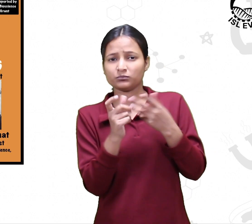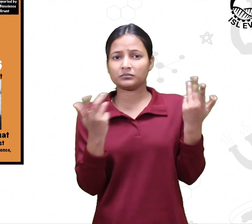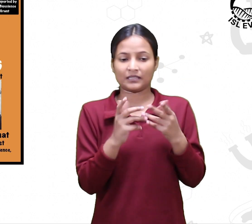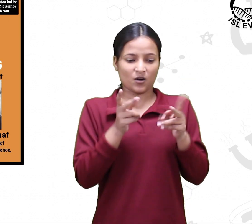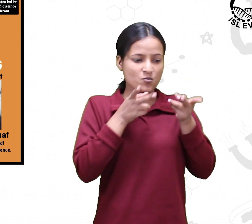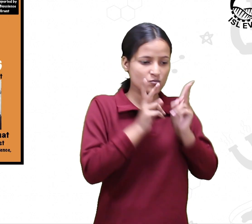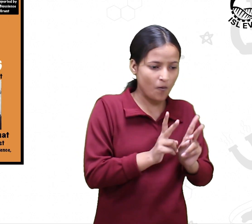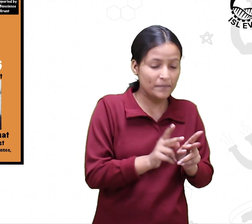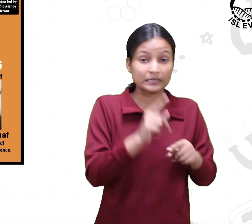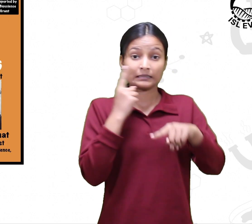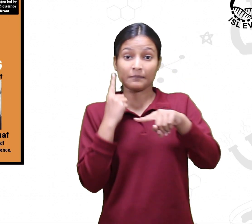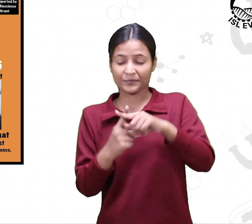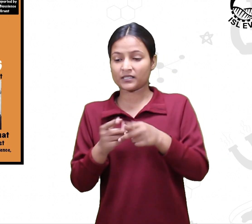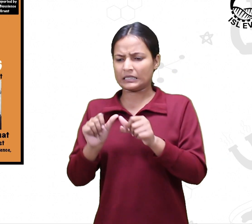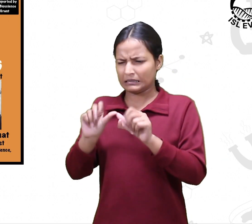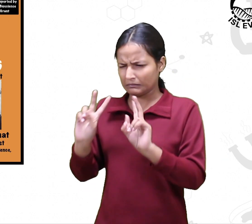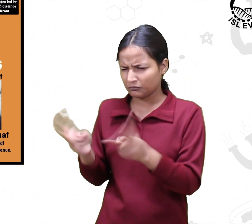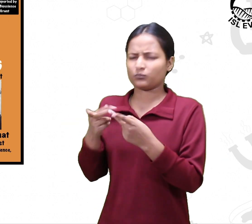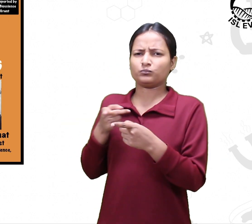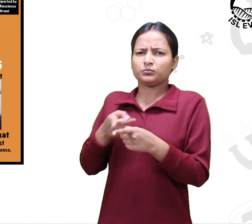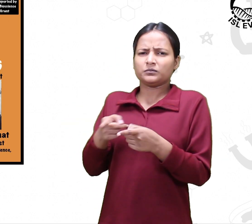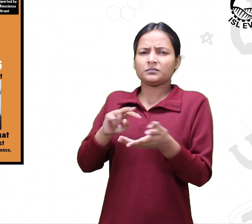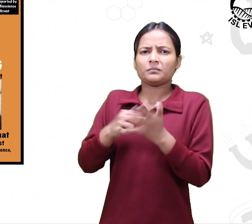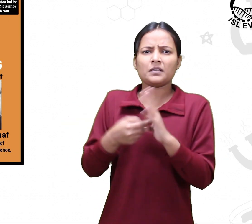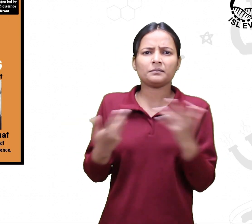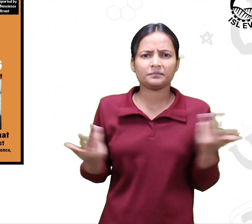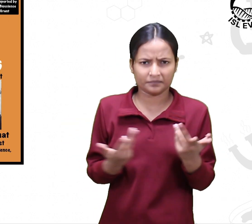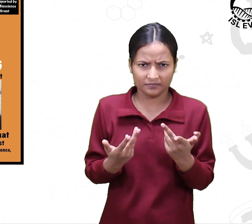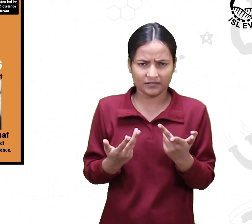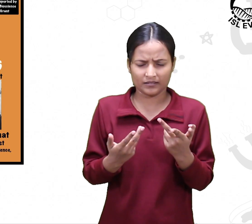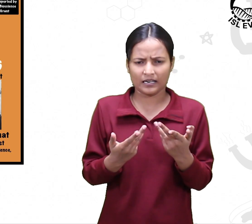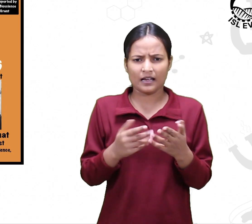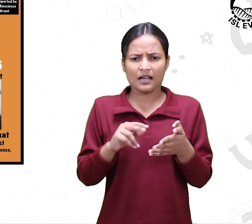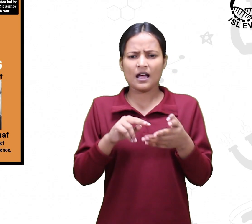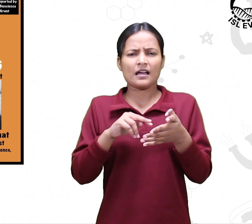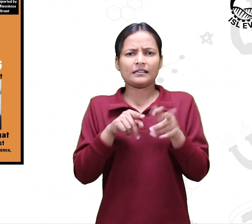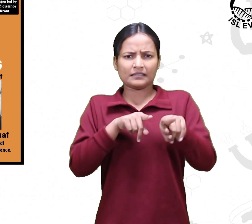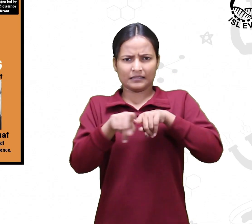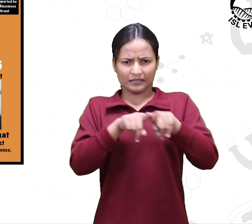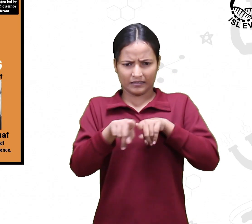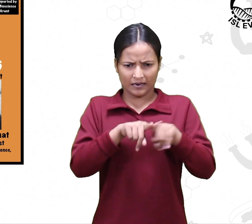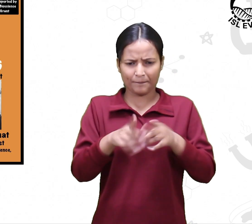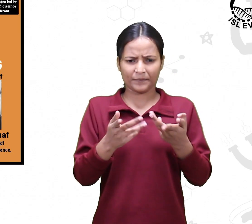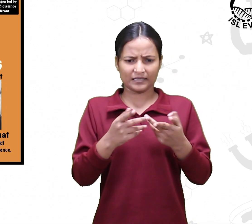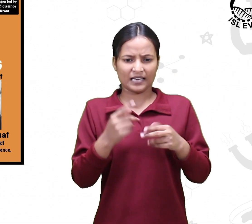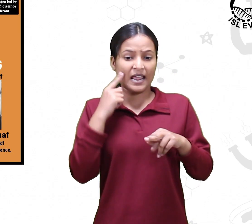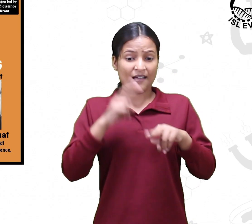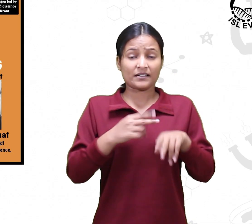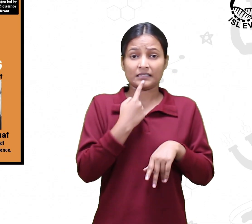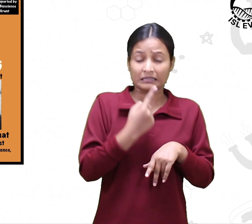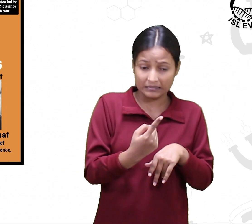needs to understand that normal or abnormal for a cell can be looked at not just at the level of a cell,